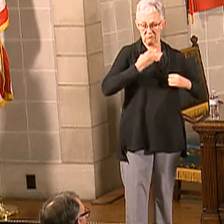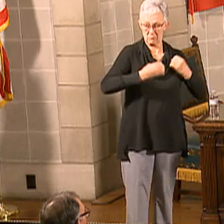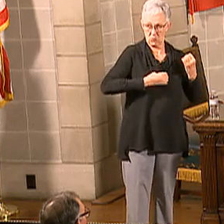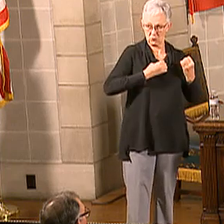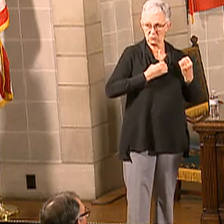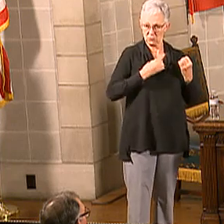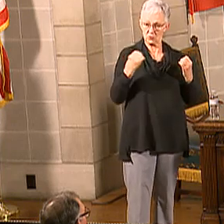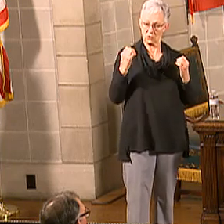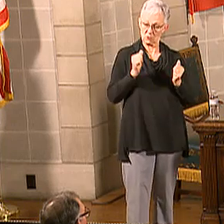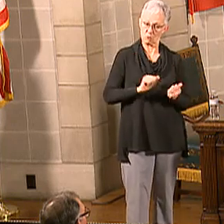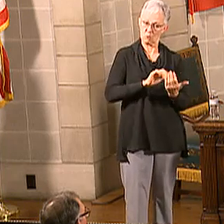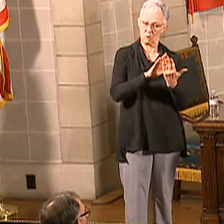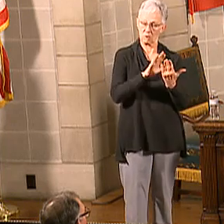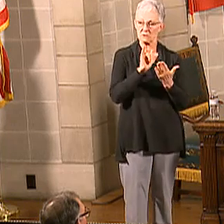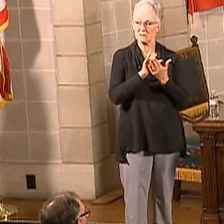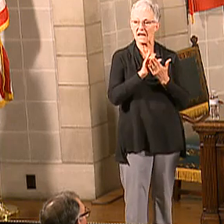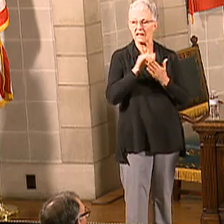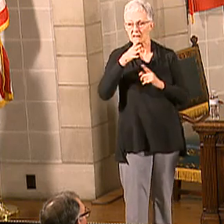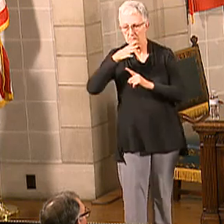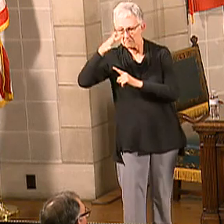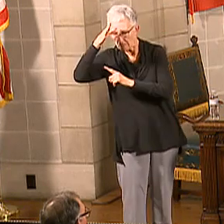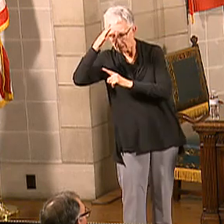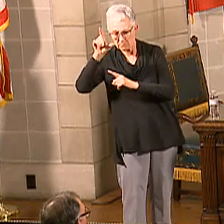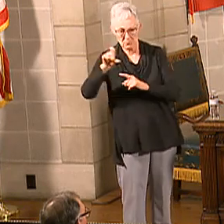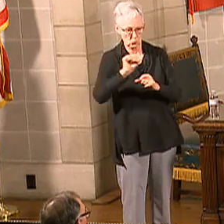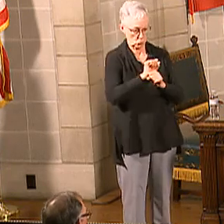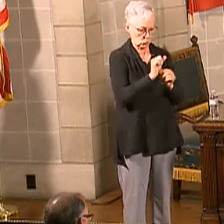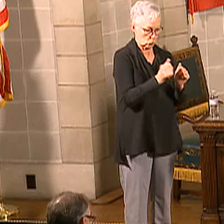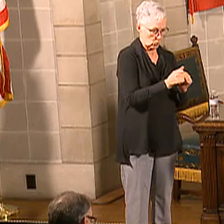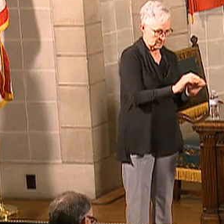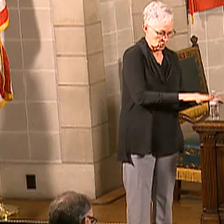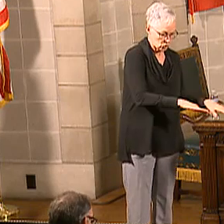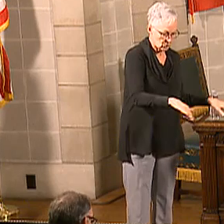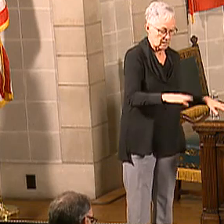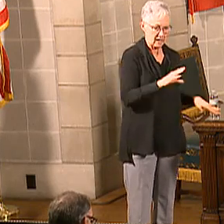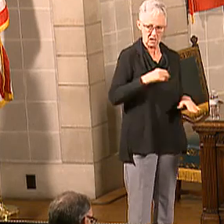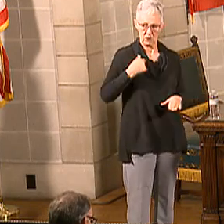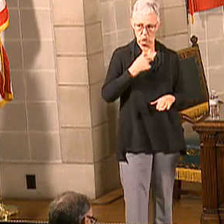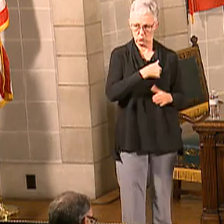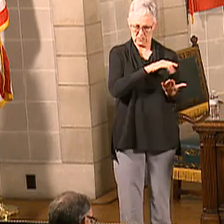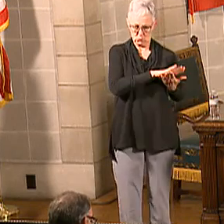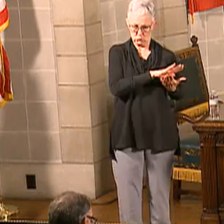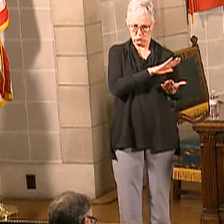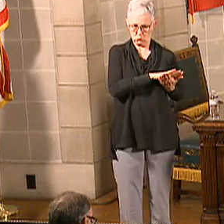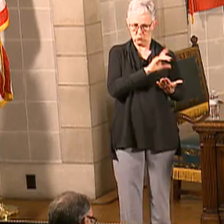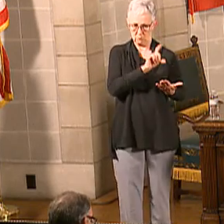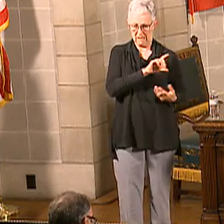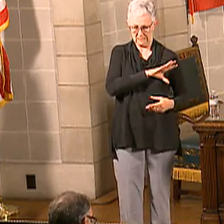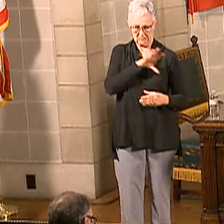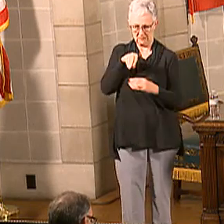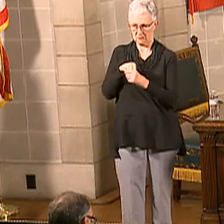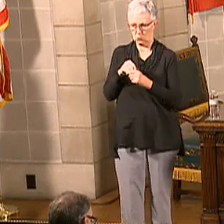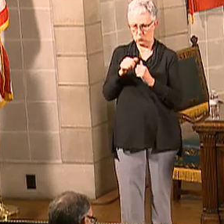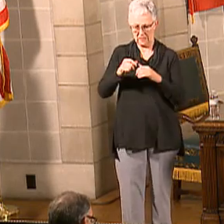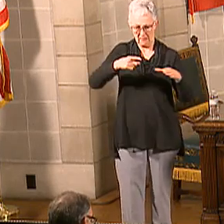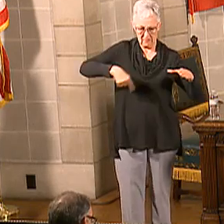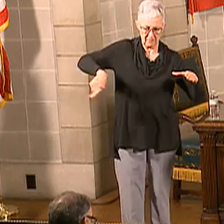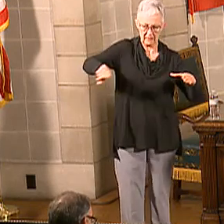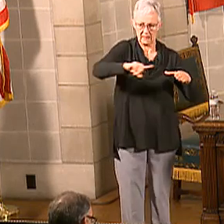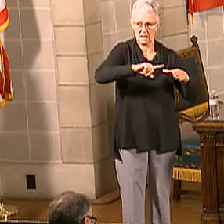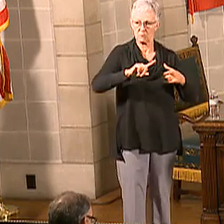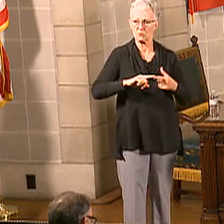are being engaged with their children, but also that we're engaging from a school perspective. That's a learning part of this process as